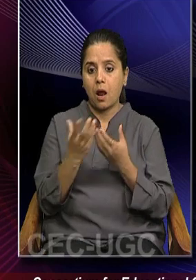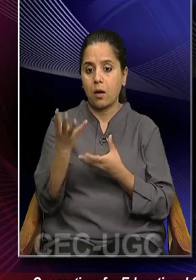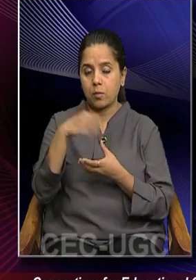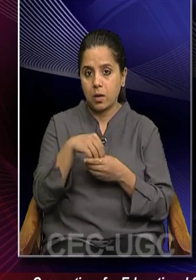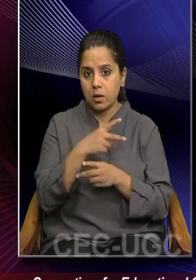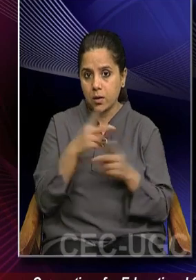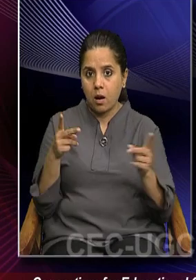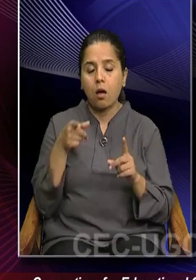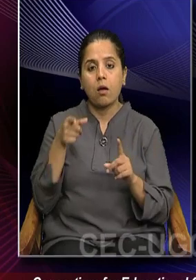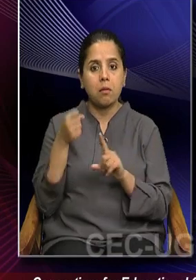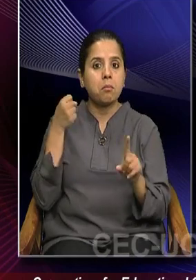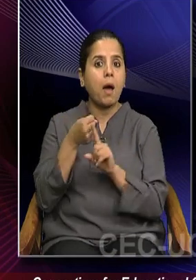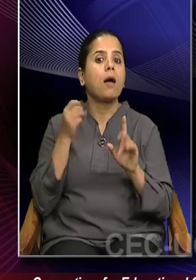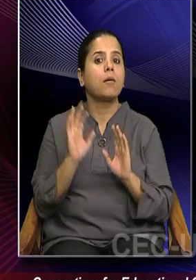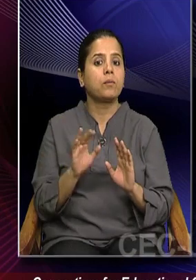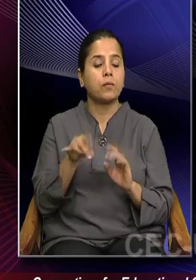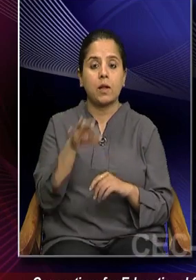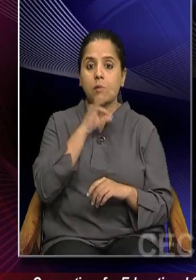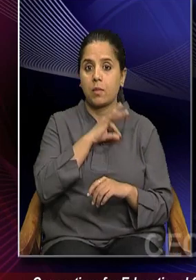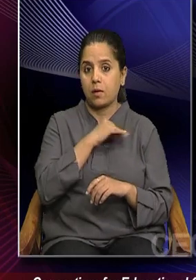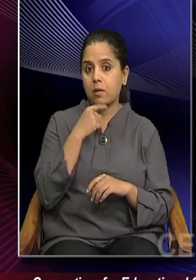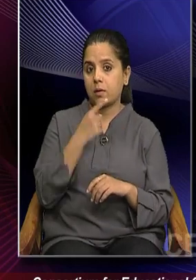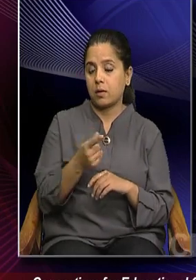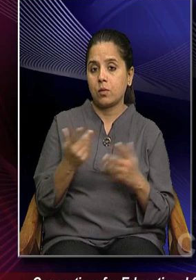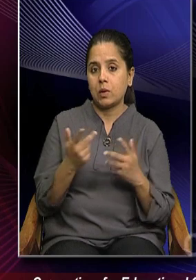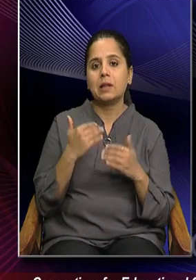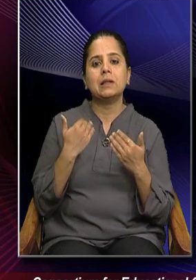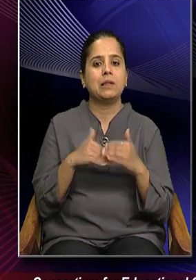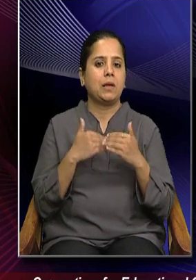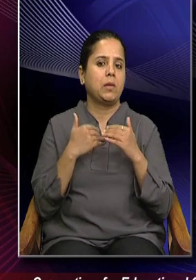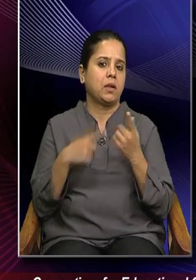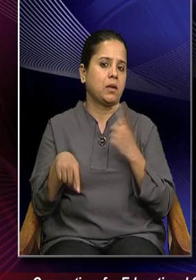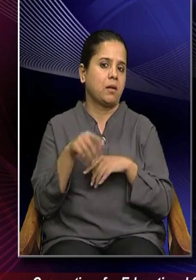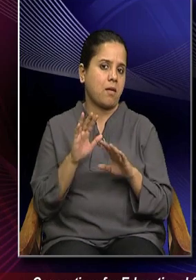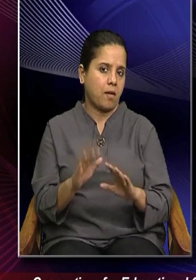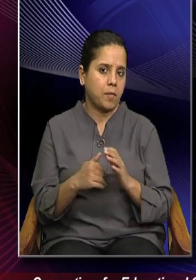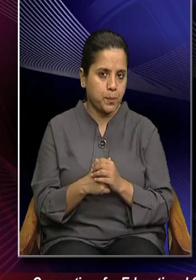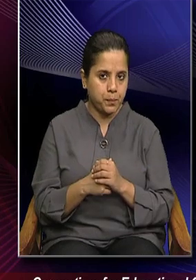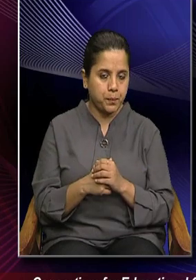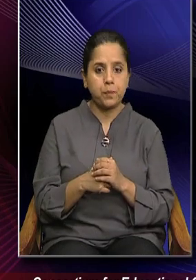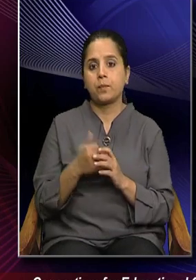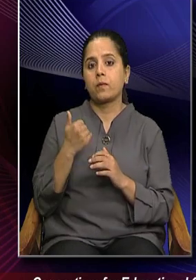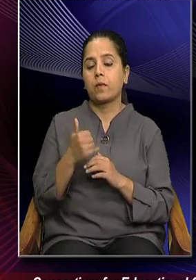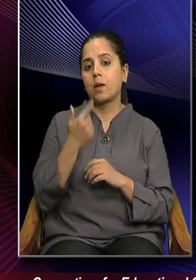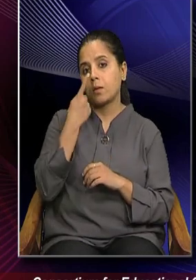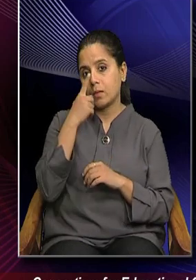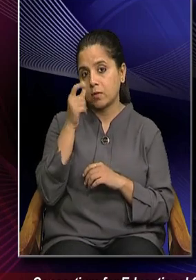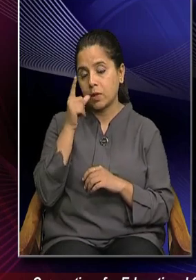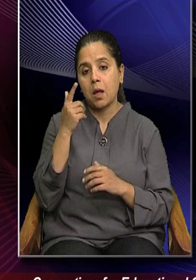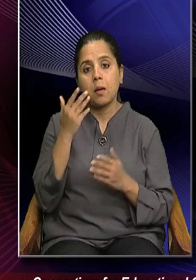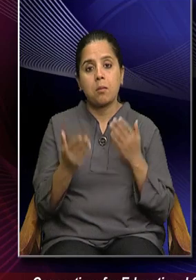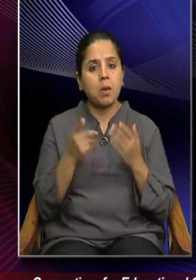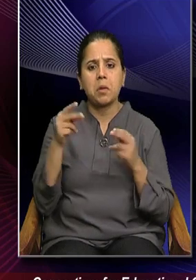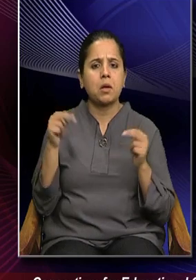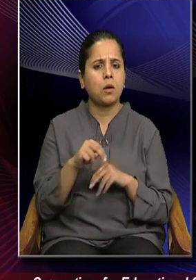participation, so the advantage will be limited in that case. The parents may not